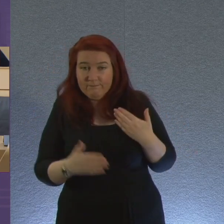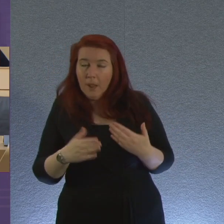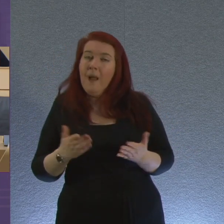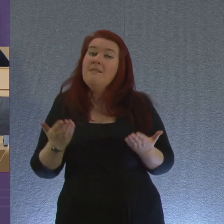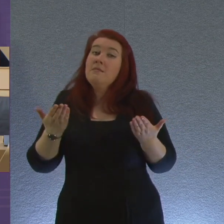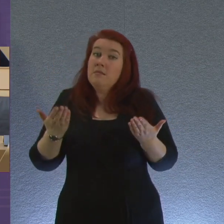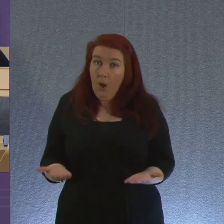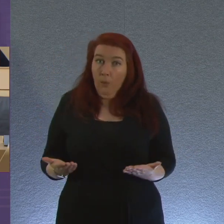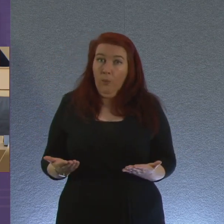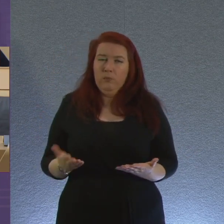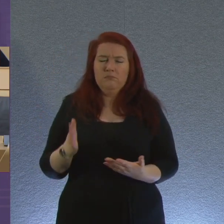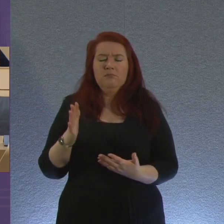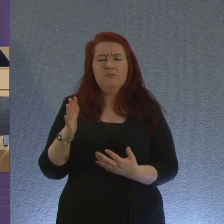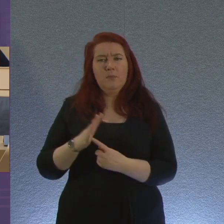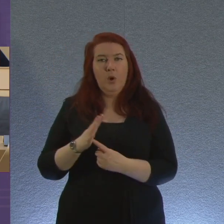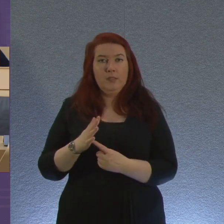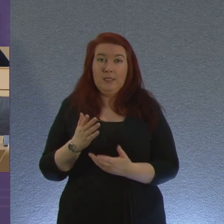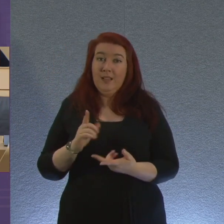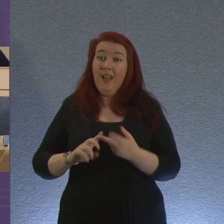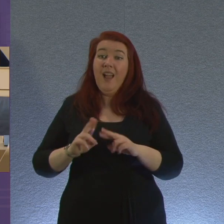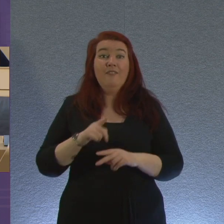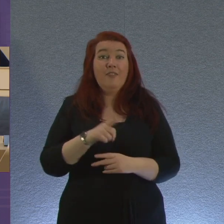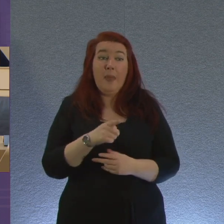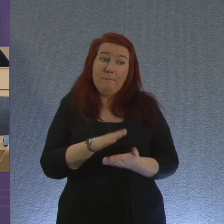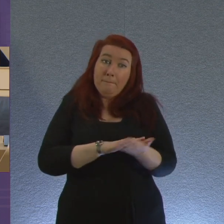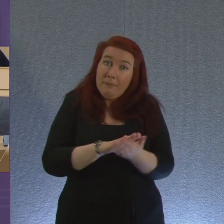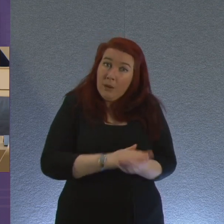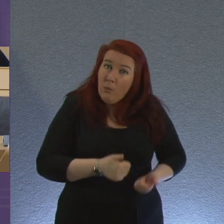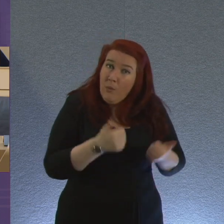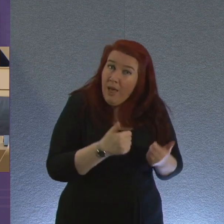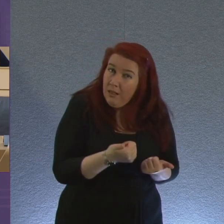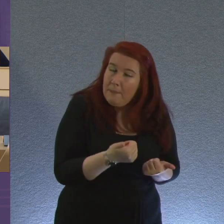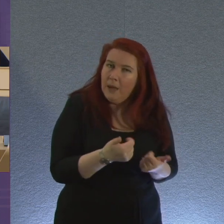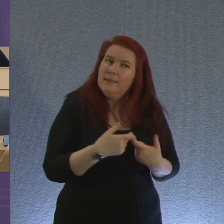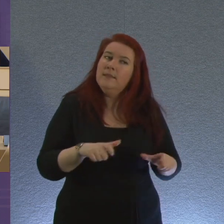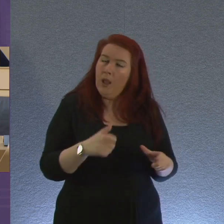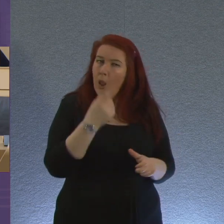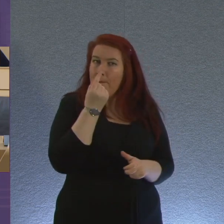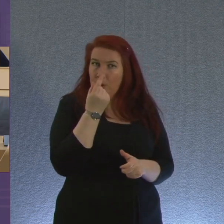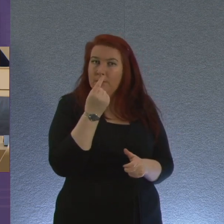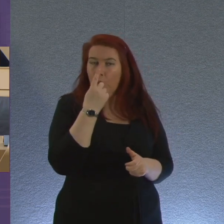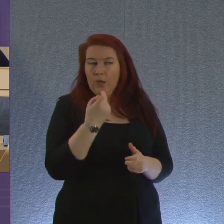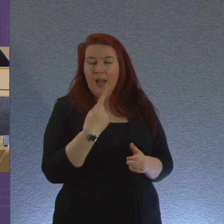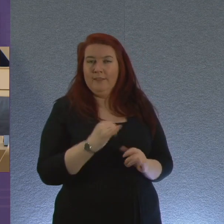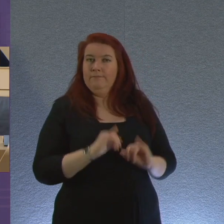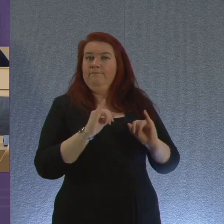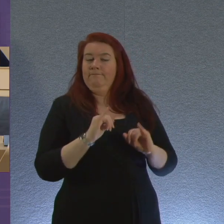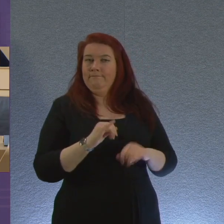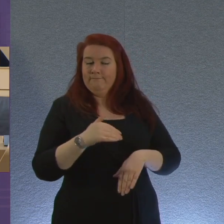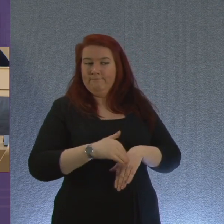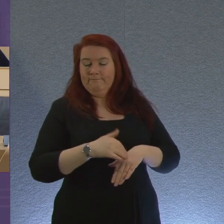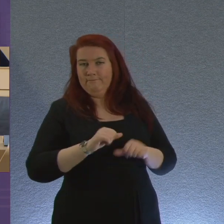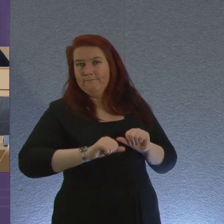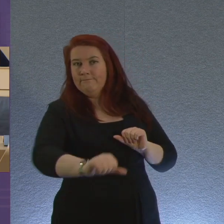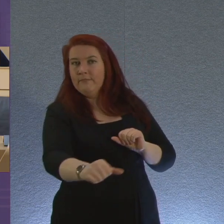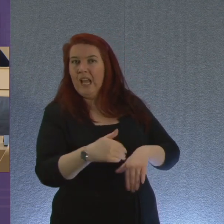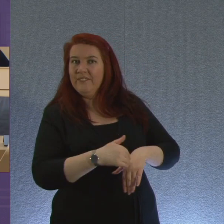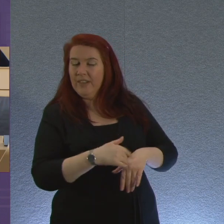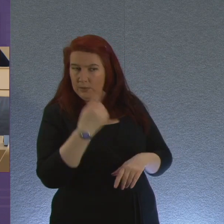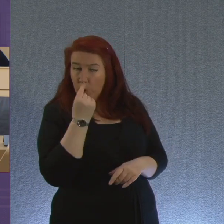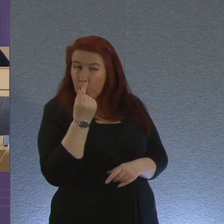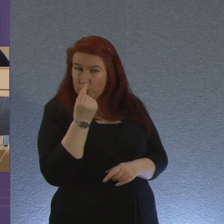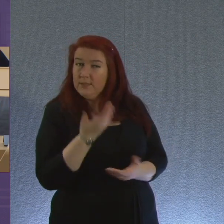ensure that, even if well-meaning, there are as few unintended consequences as possible, especially given